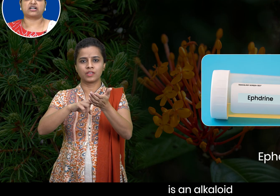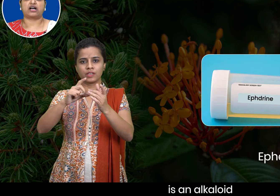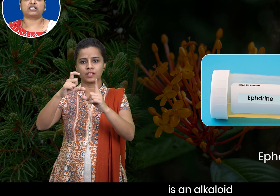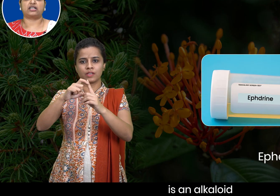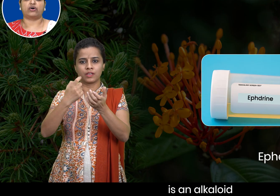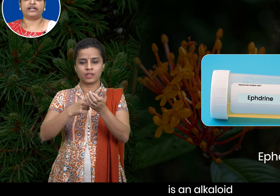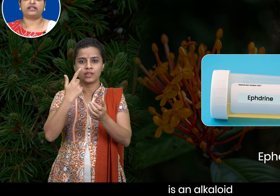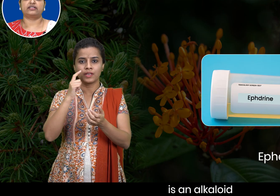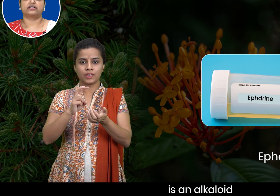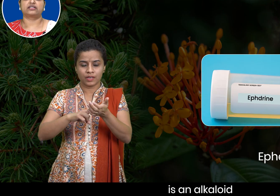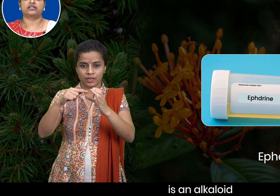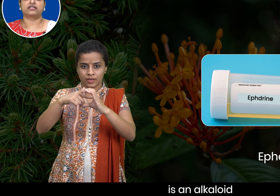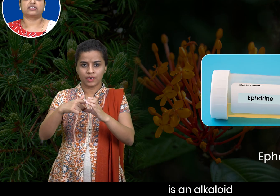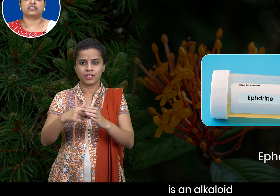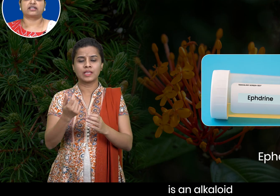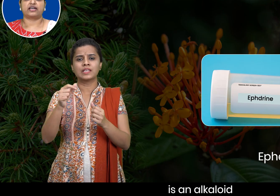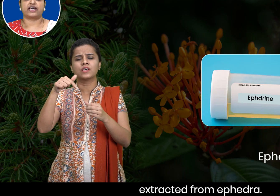is an alkaloid